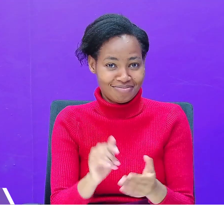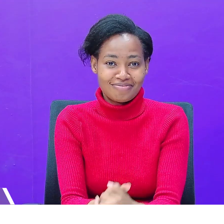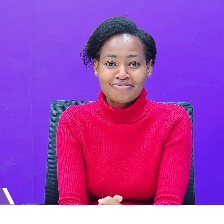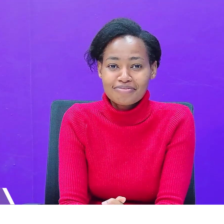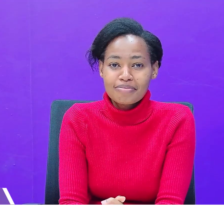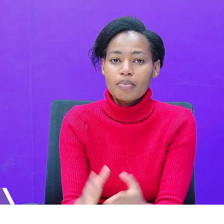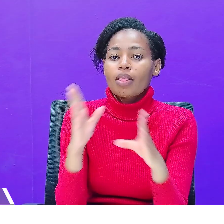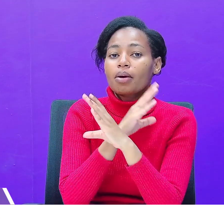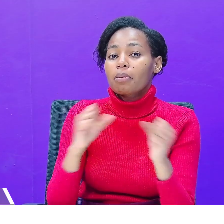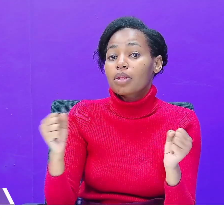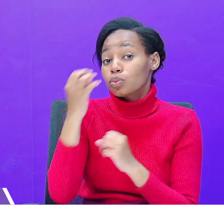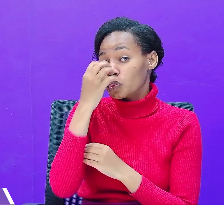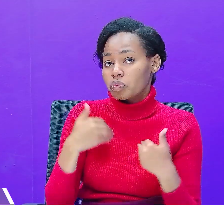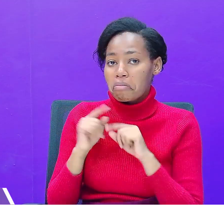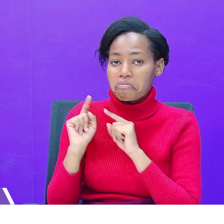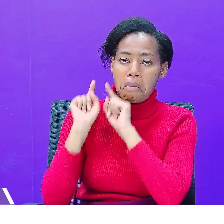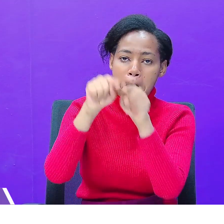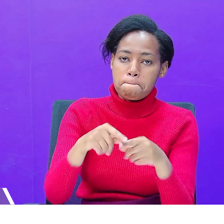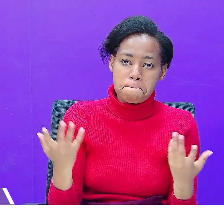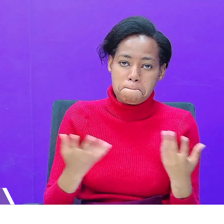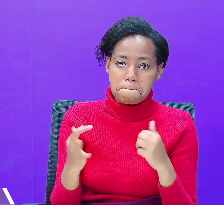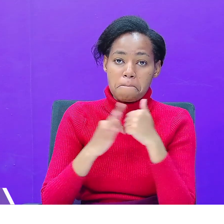Tobias Omondi. On to our first item.